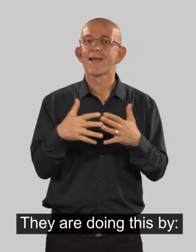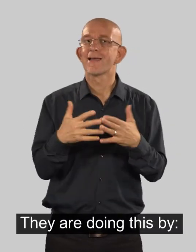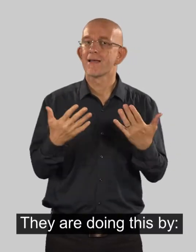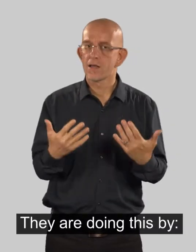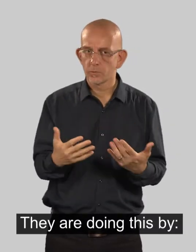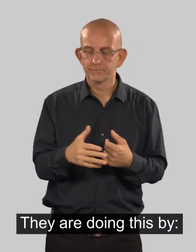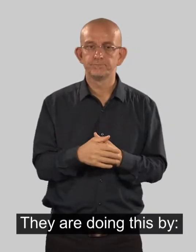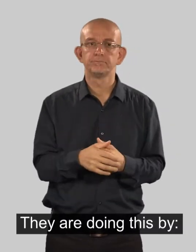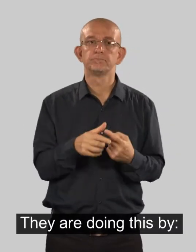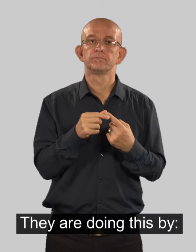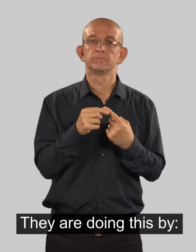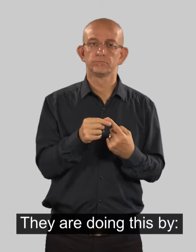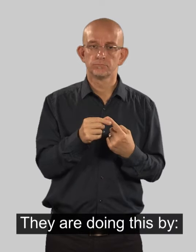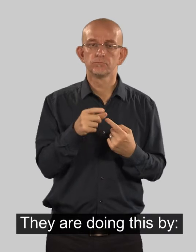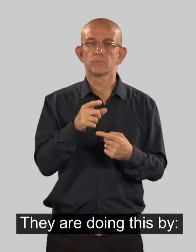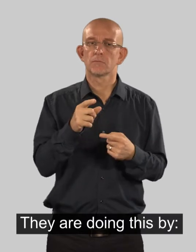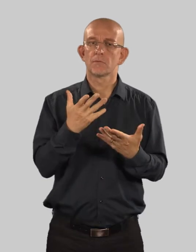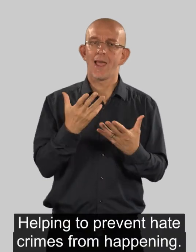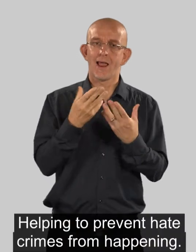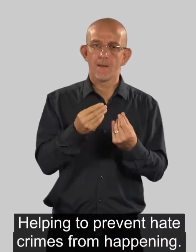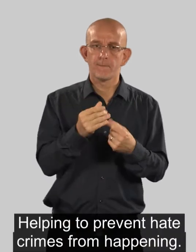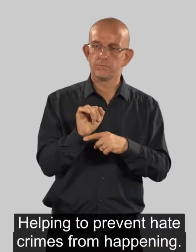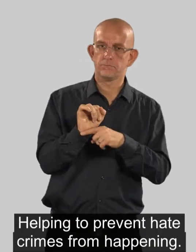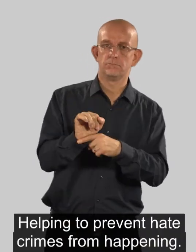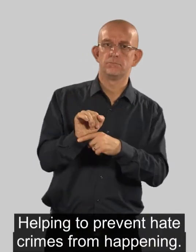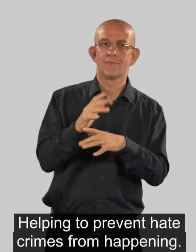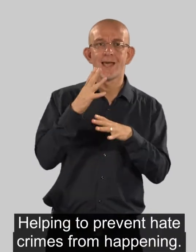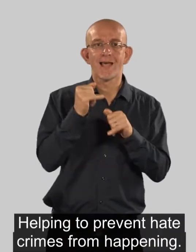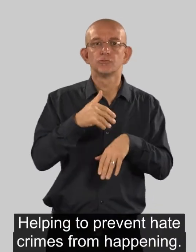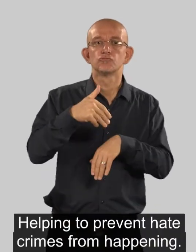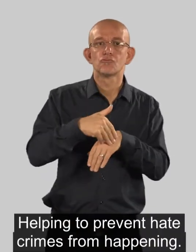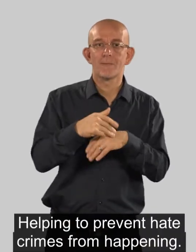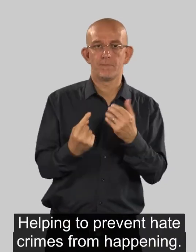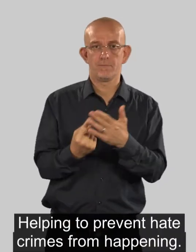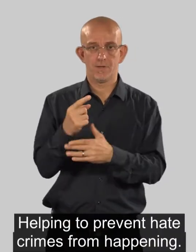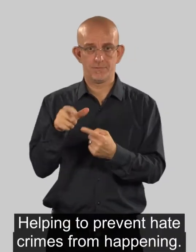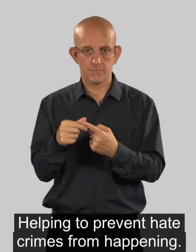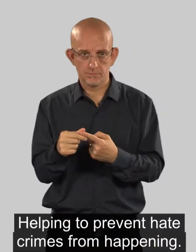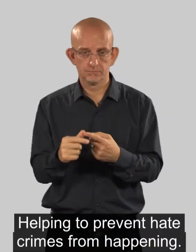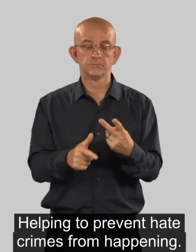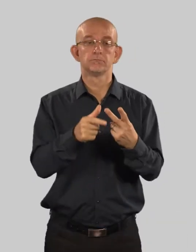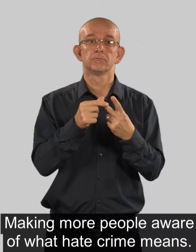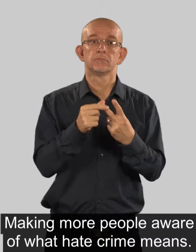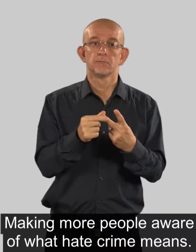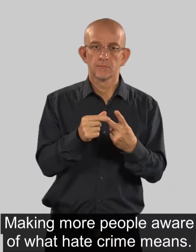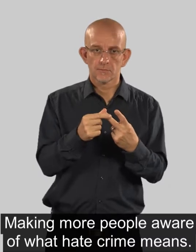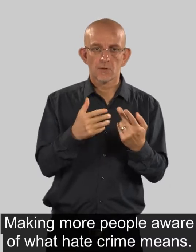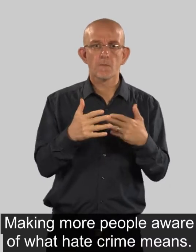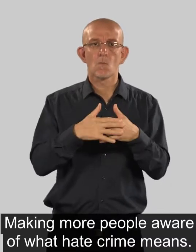They're doing this by helping to prevent hate crimes from happening, making more